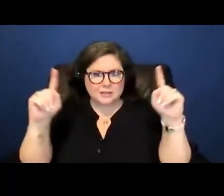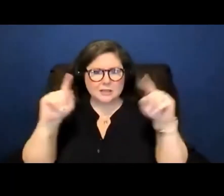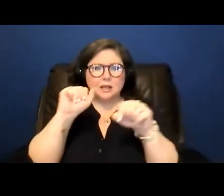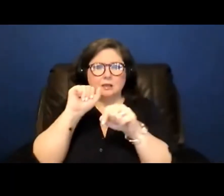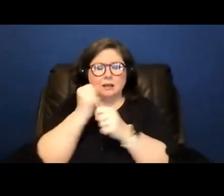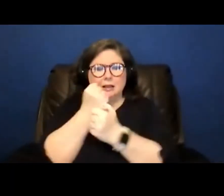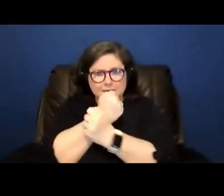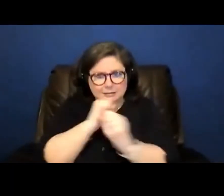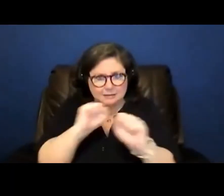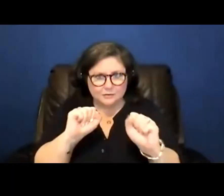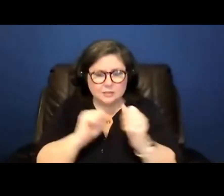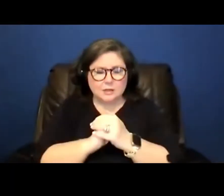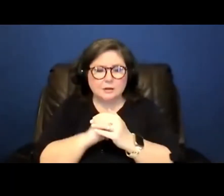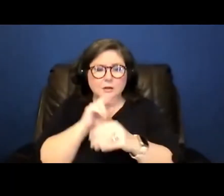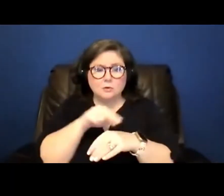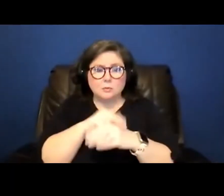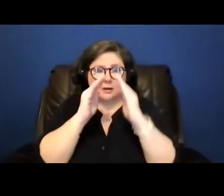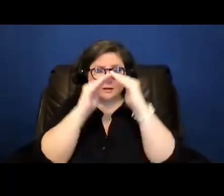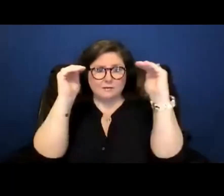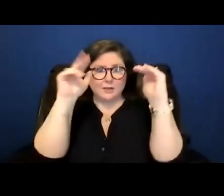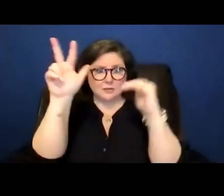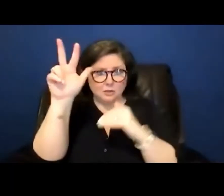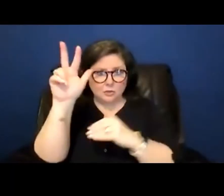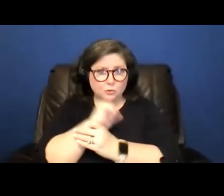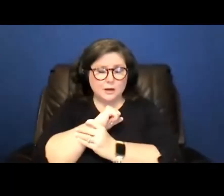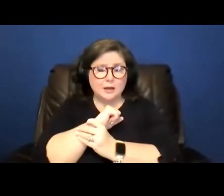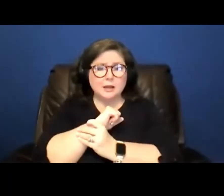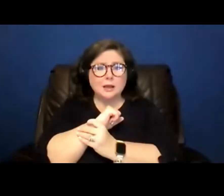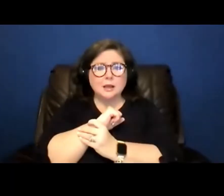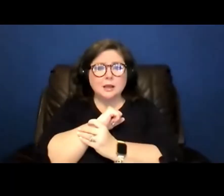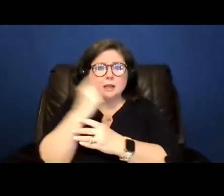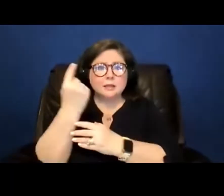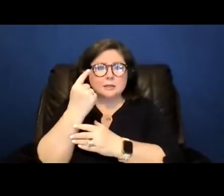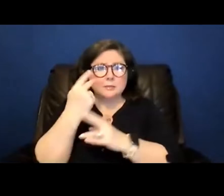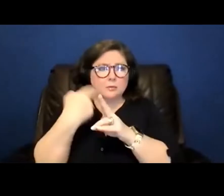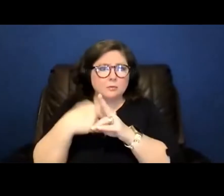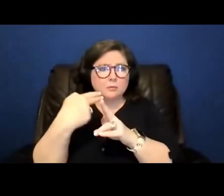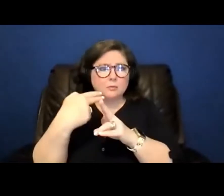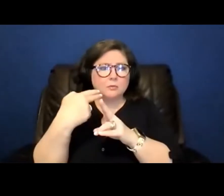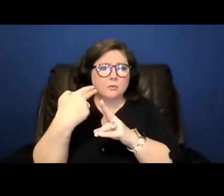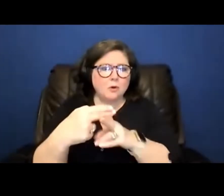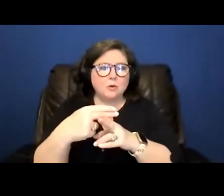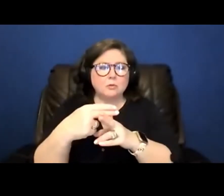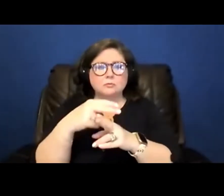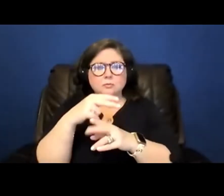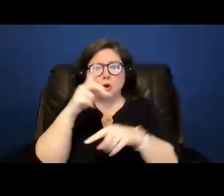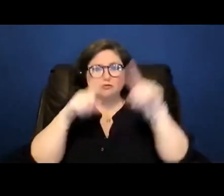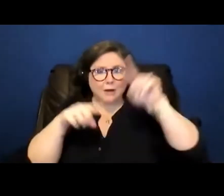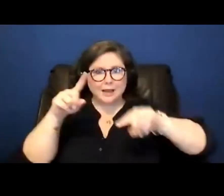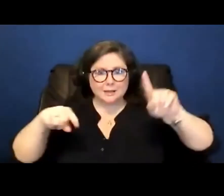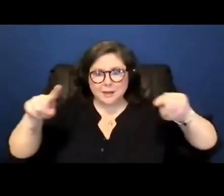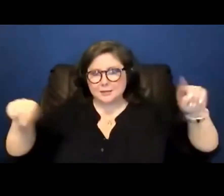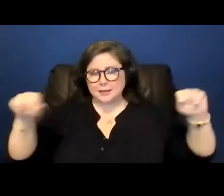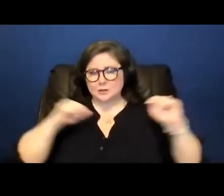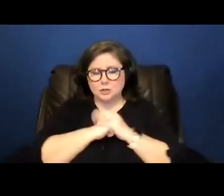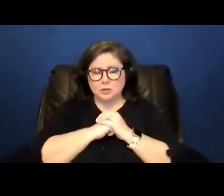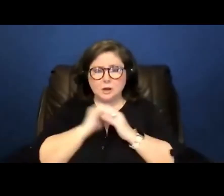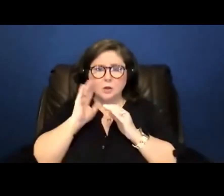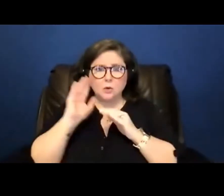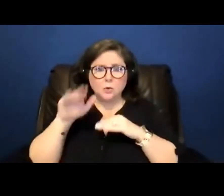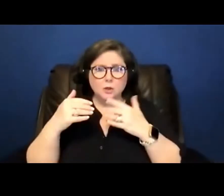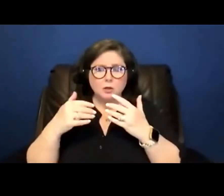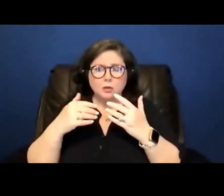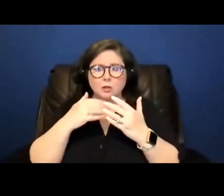they usually do in phase 3 clinical trial is something called randomization. They would accrue